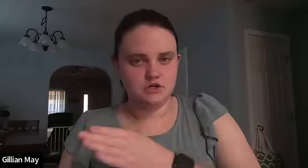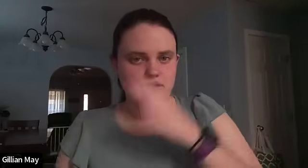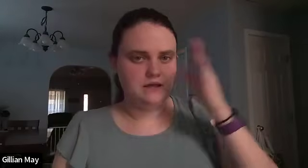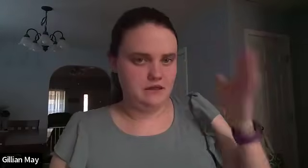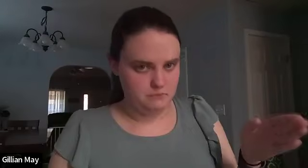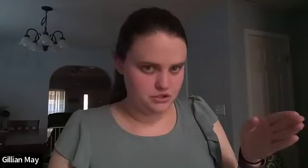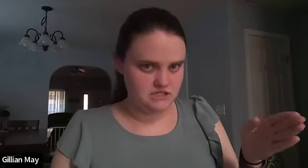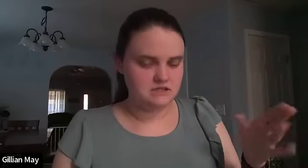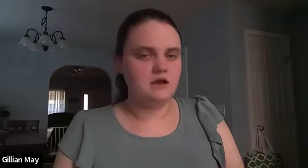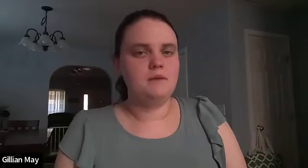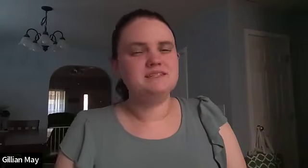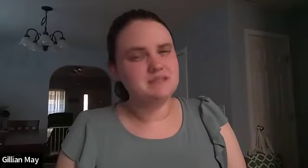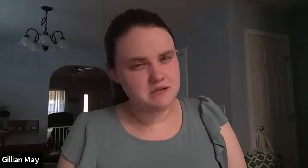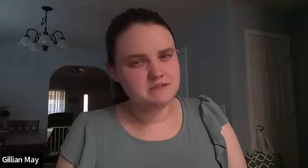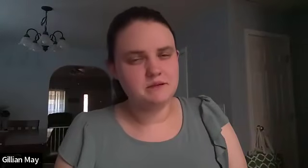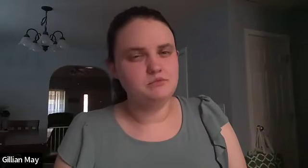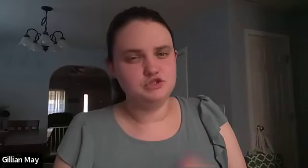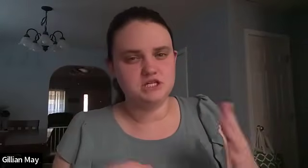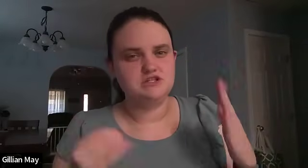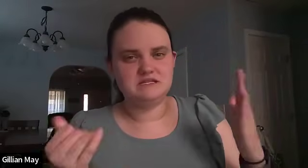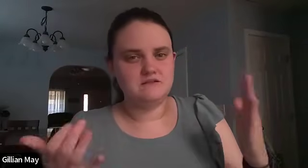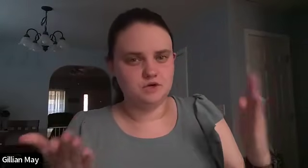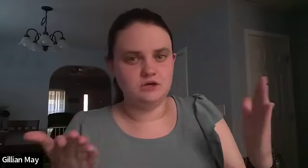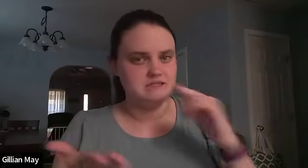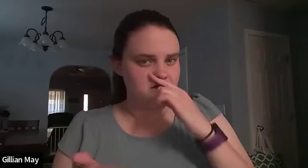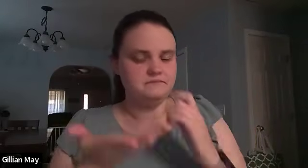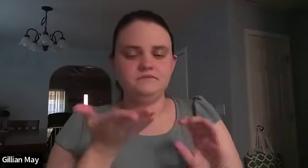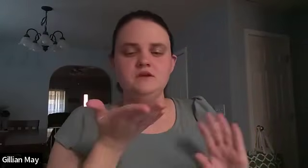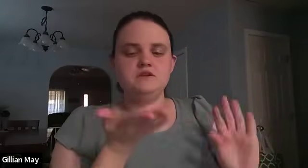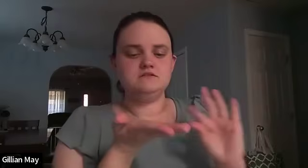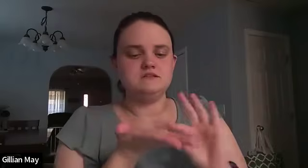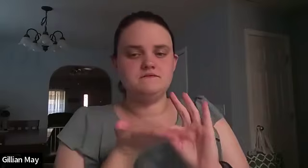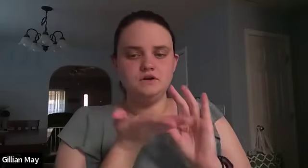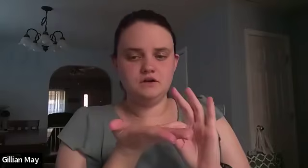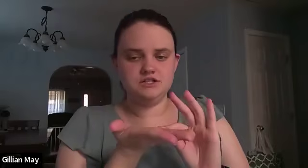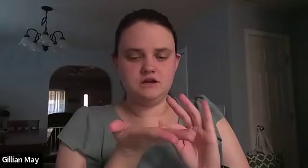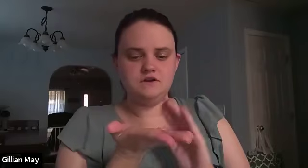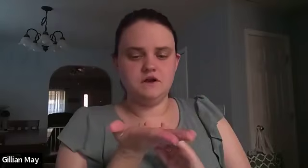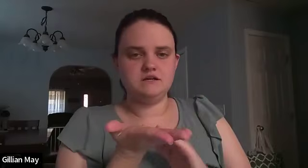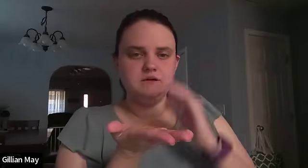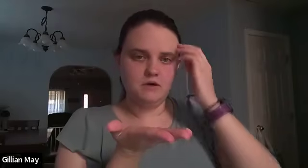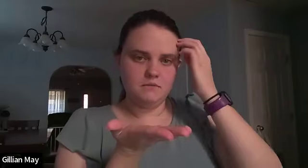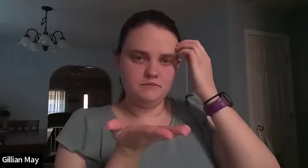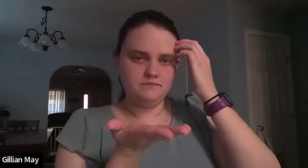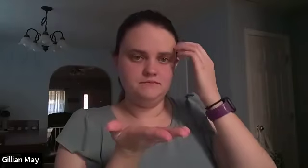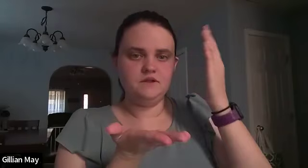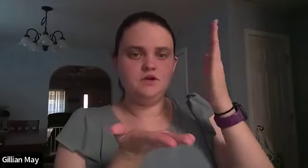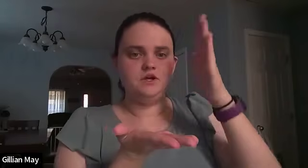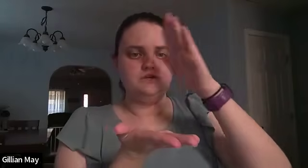cook and then person. But sometimes some people will just do the sign for cook itself. So the sign for cook is you're going to have your non-dominant palm up.